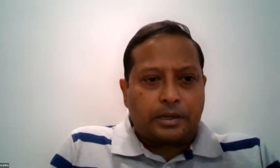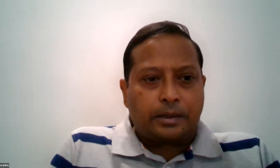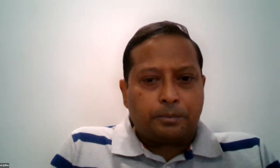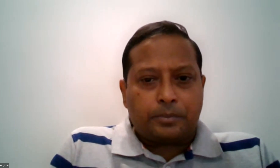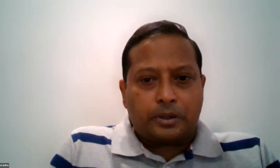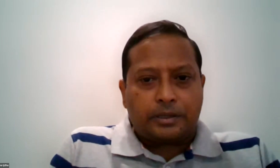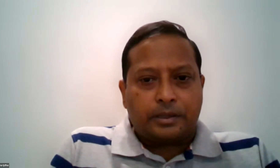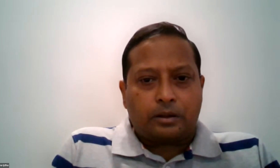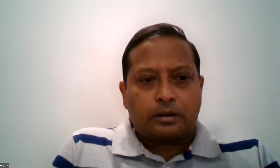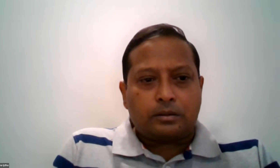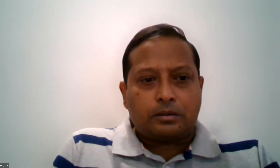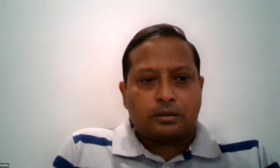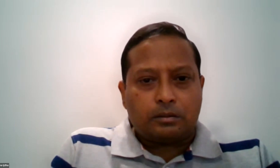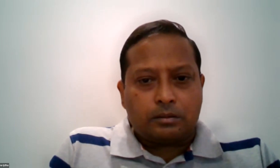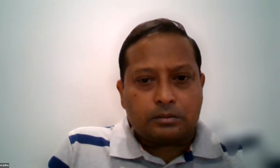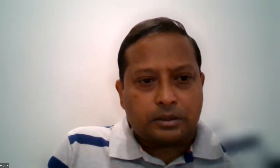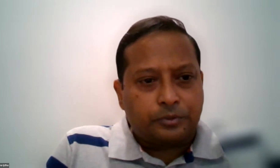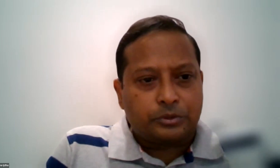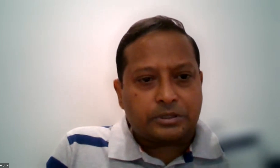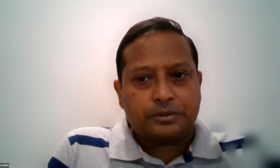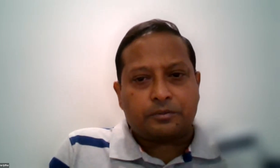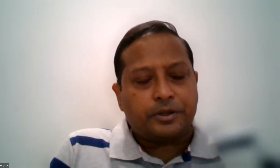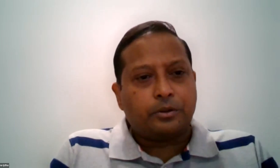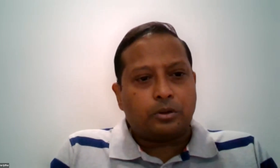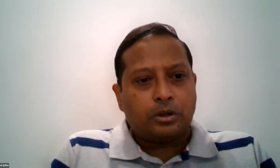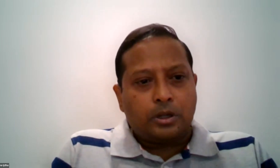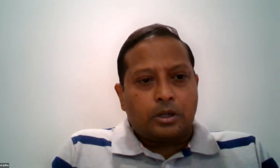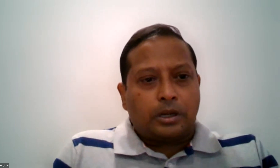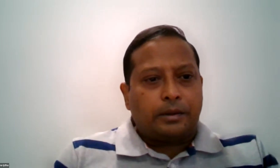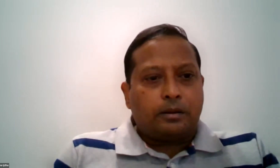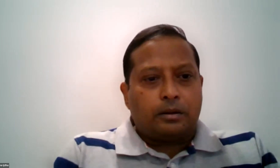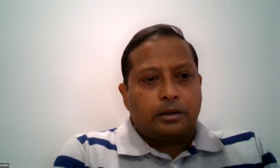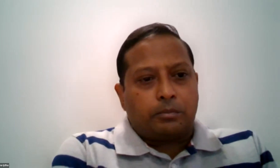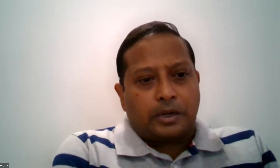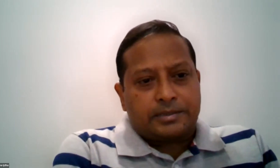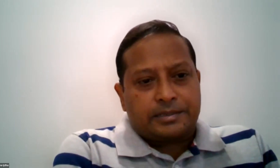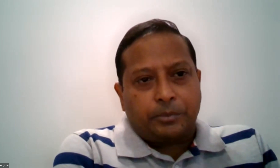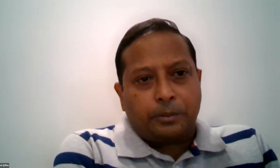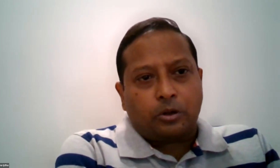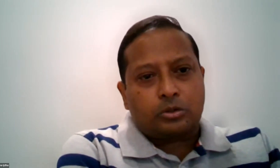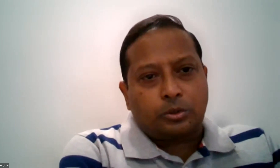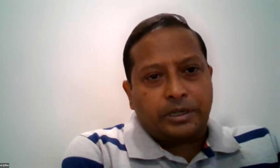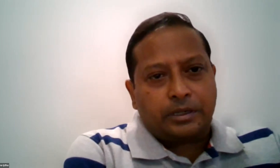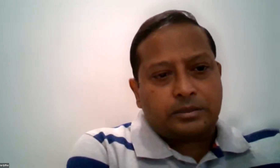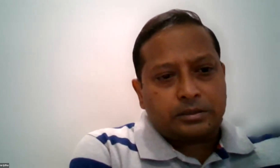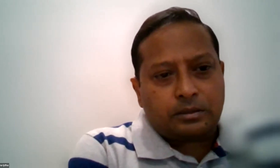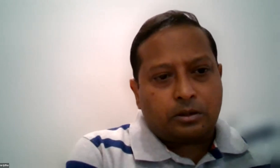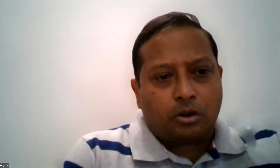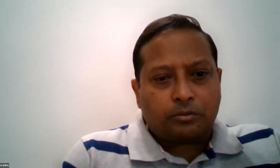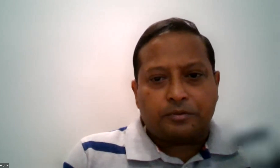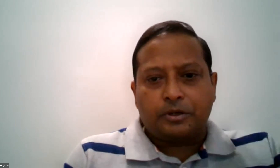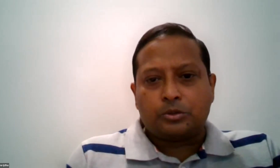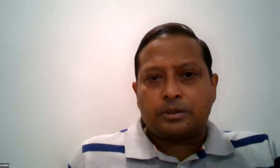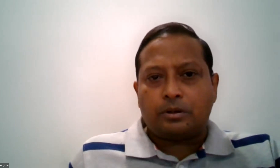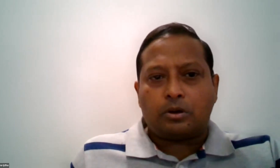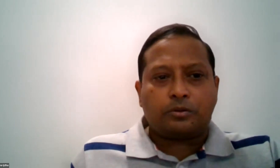using the app, and there are some features which are very good, and at the same time it also needs